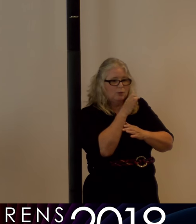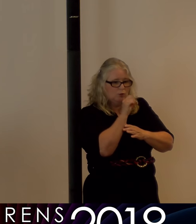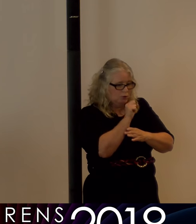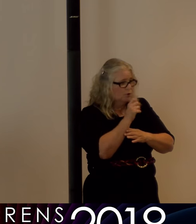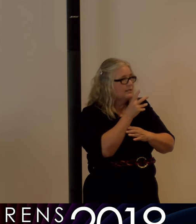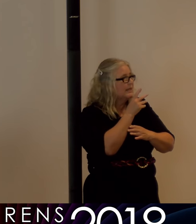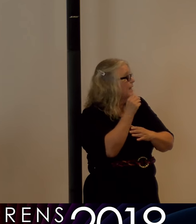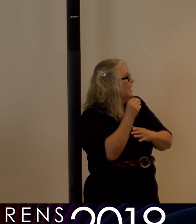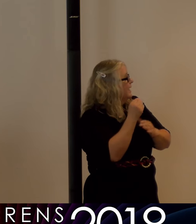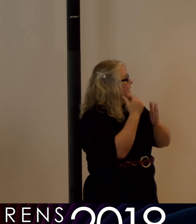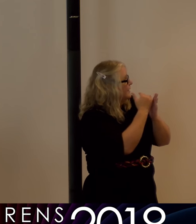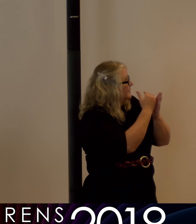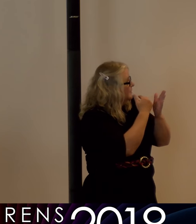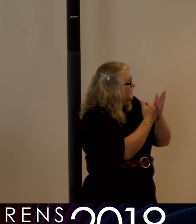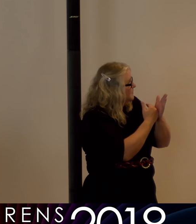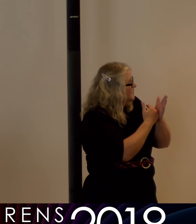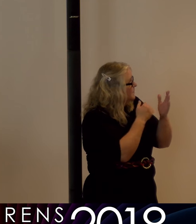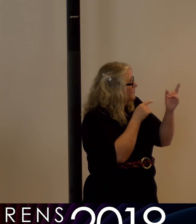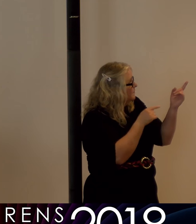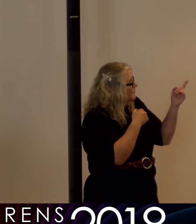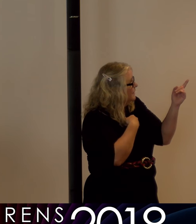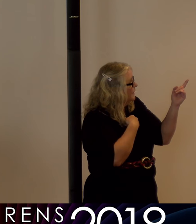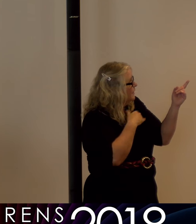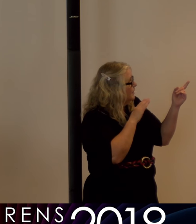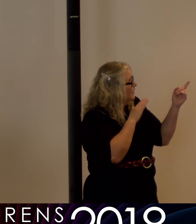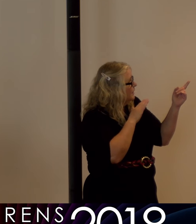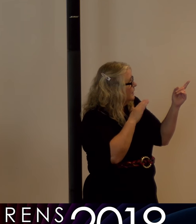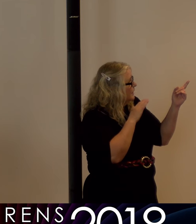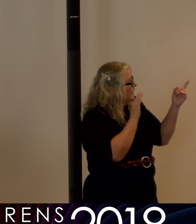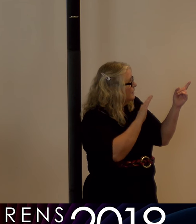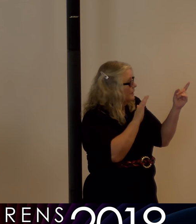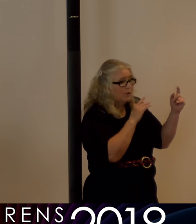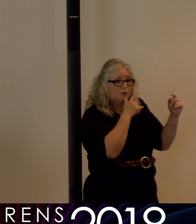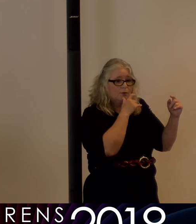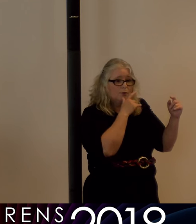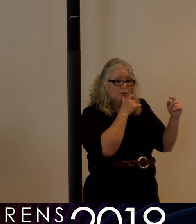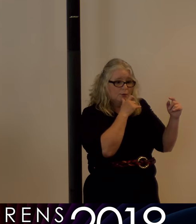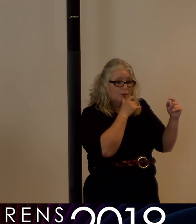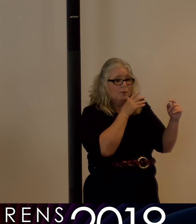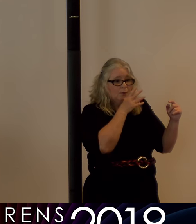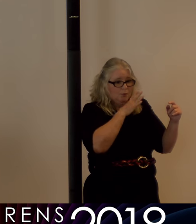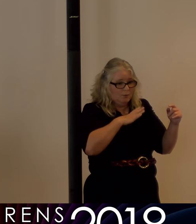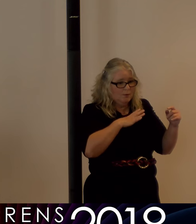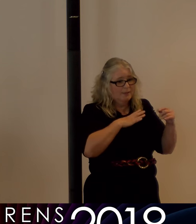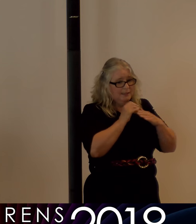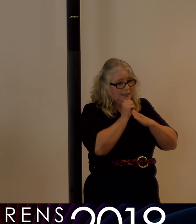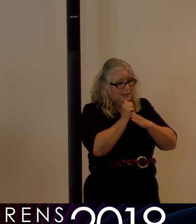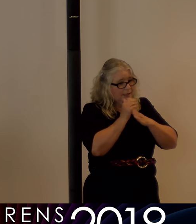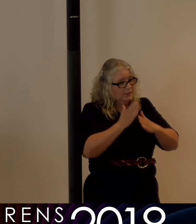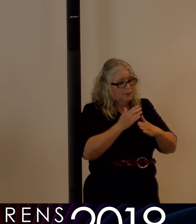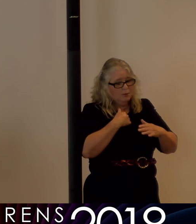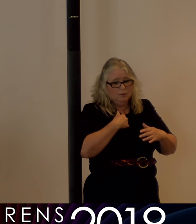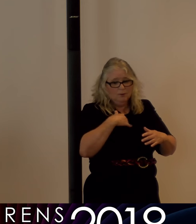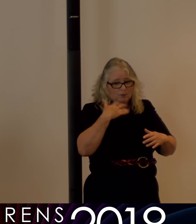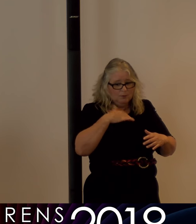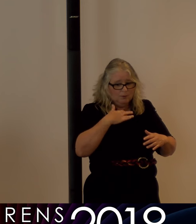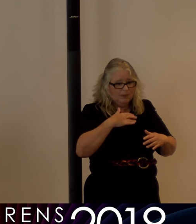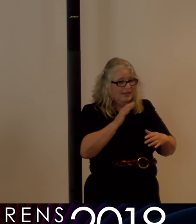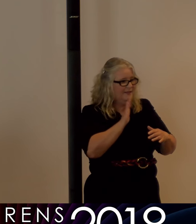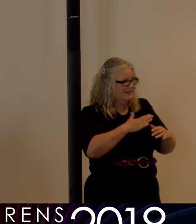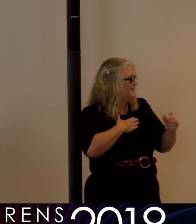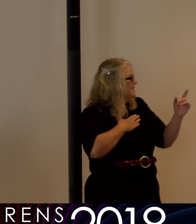Arts, without saying, has been a real leader in this field, and her clinical expertise is second to none. And this is my lab